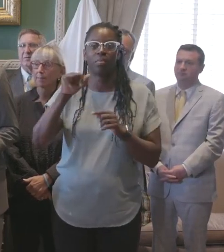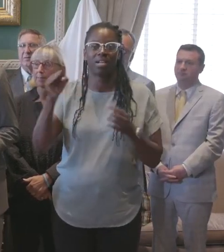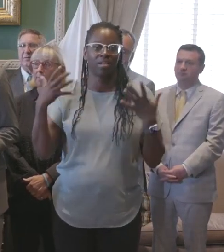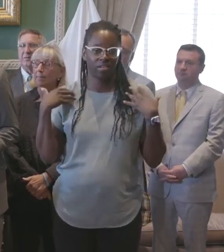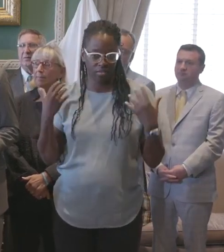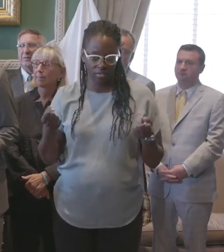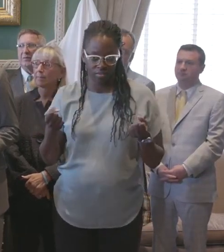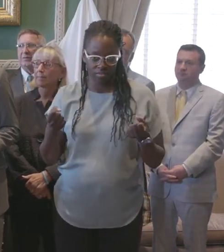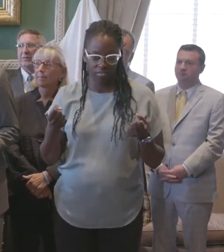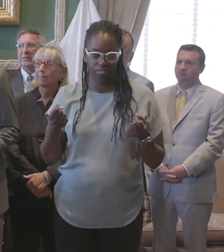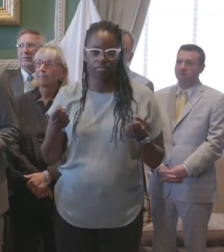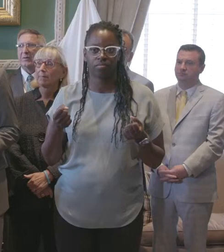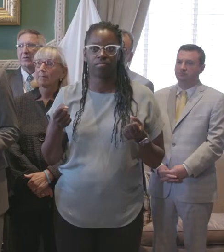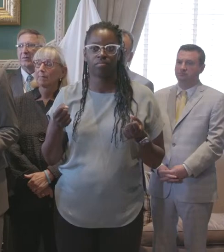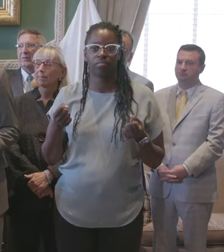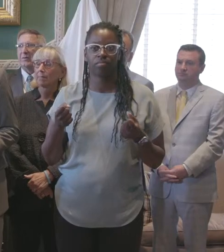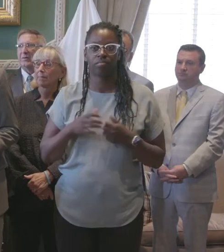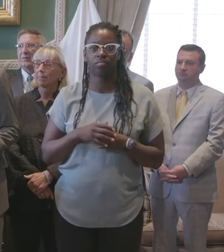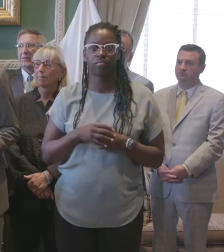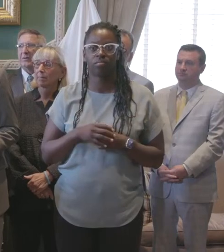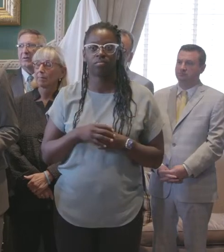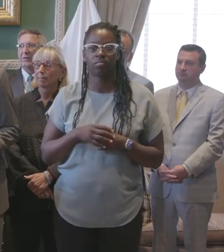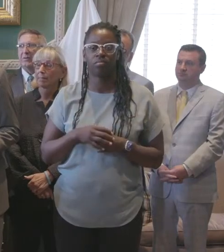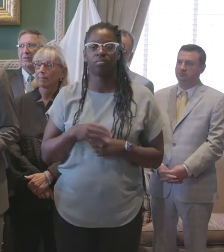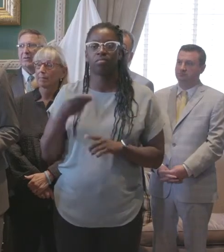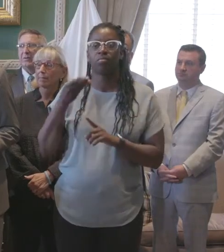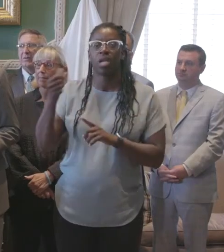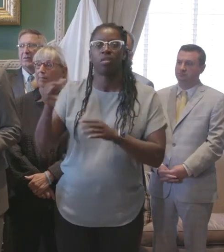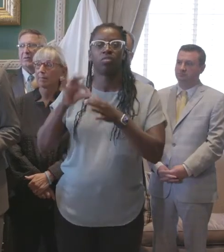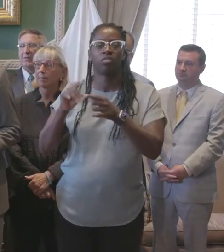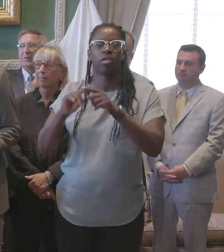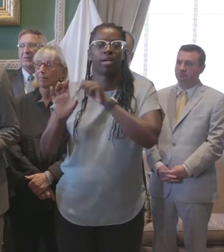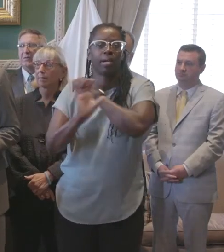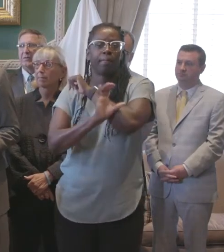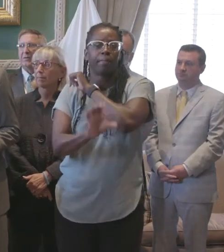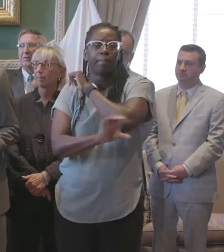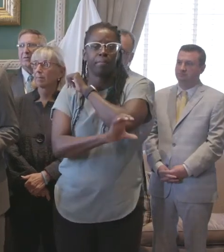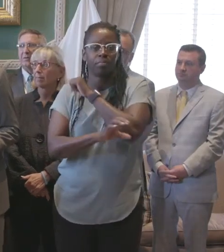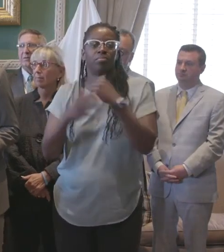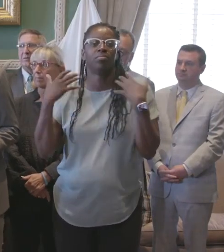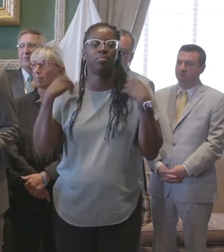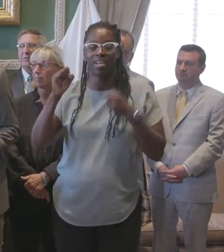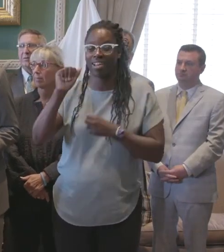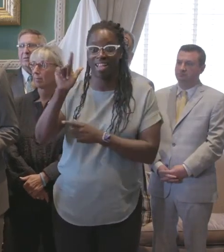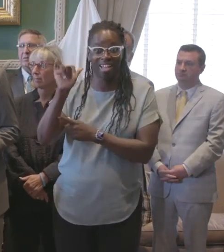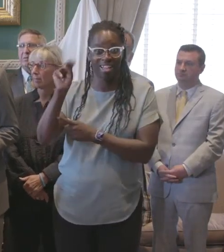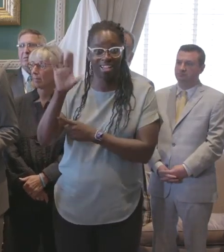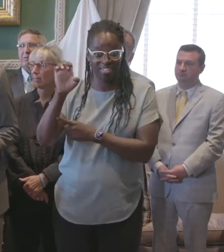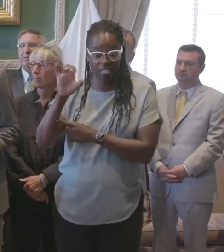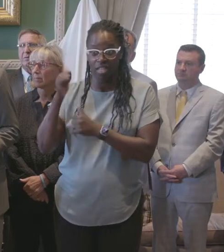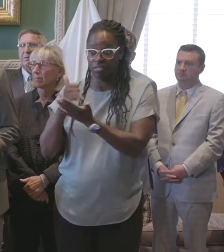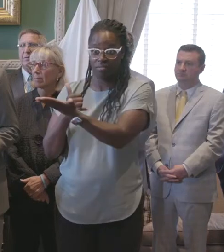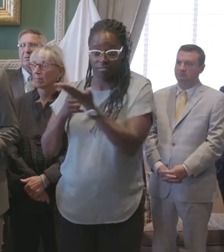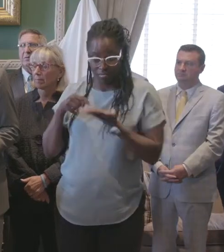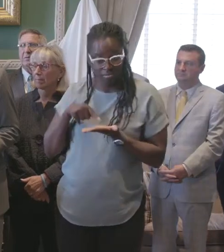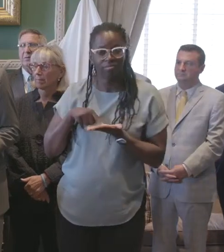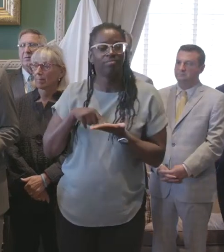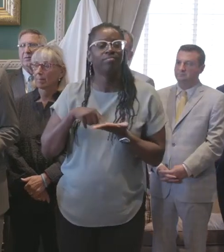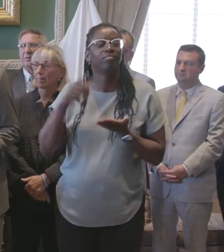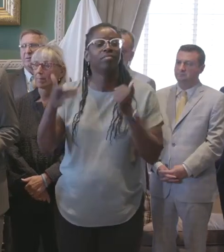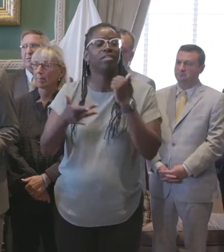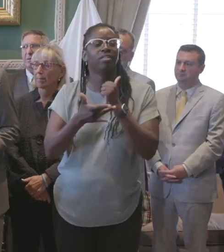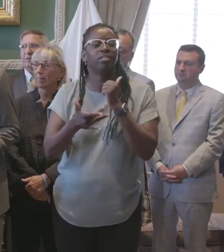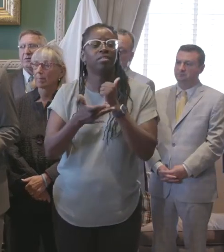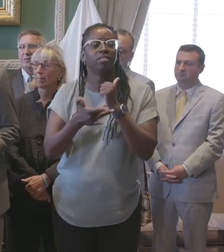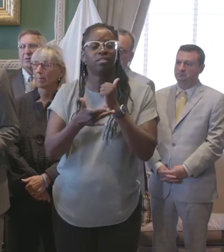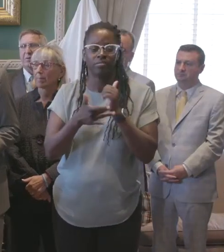payments, payments that are made to the Cambridge Health Alliance. I think we view that one as a bit of a technical amendment in that we added language